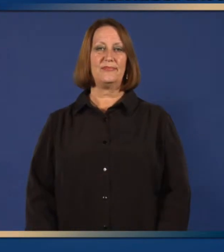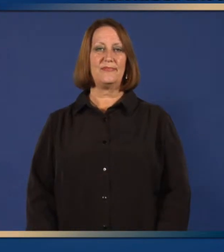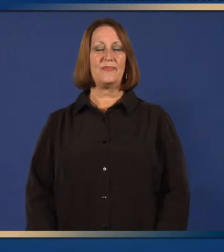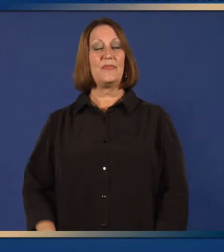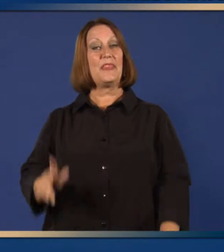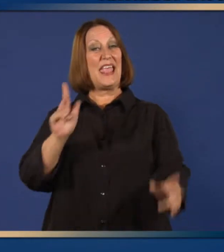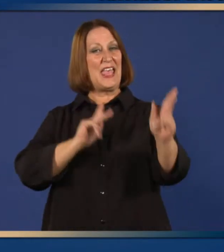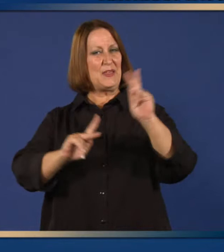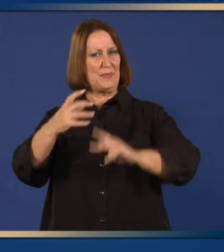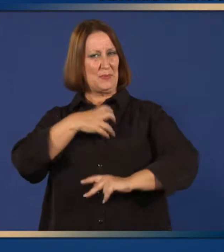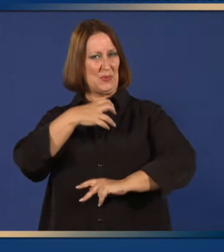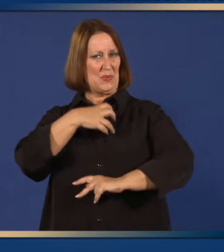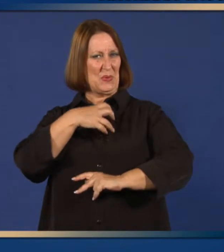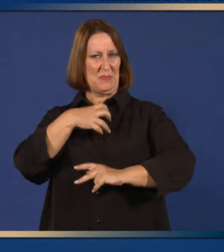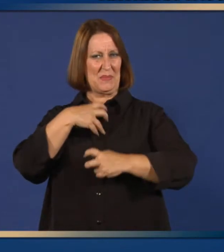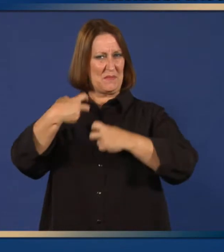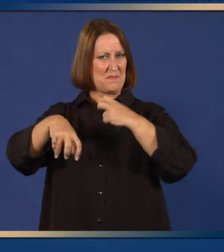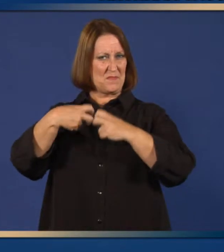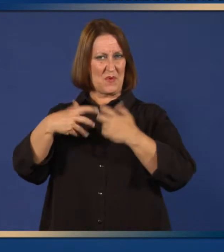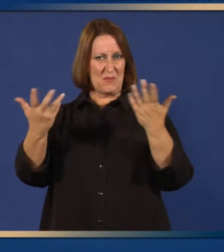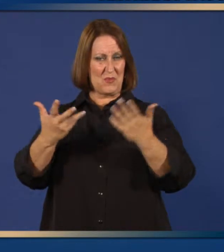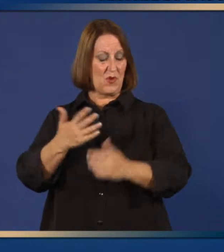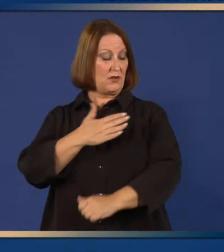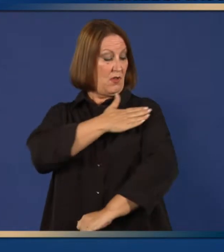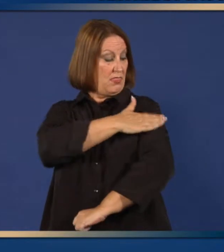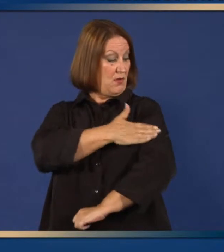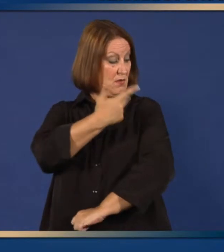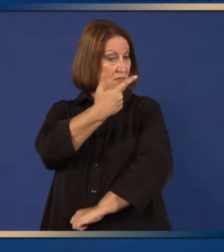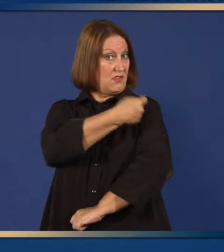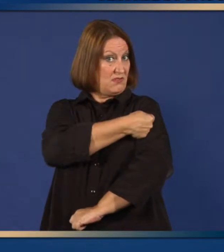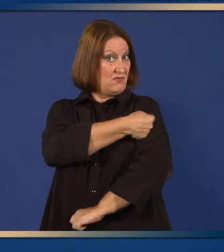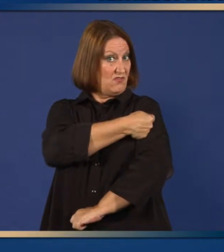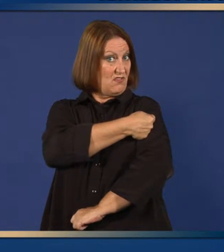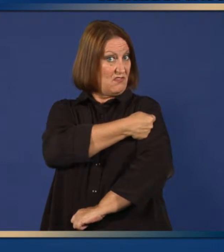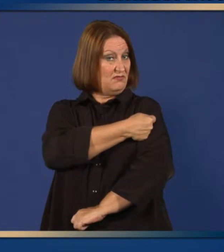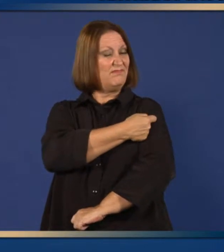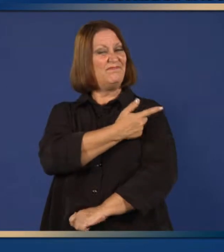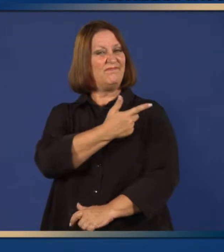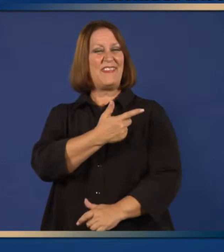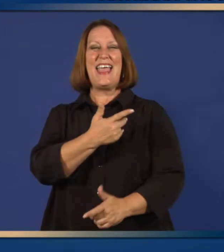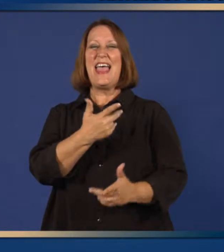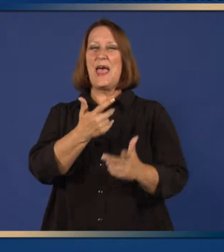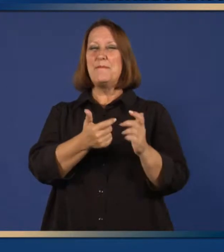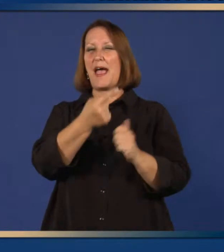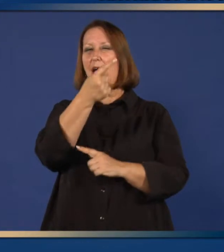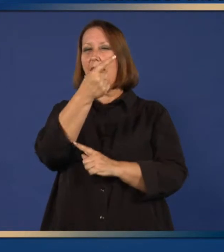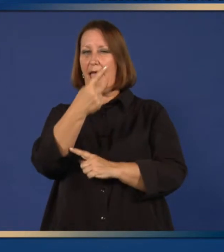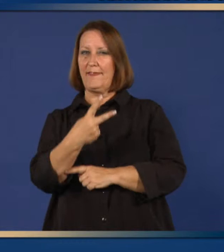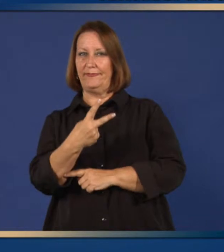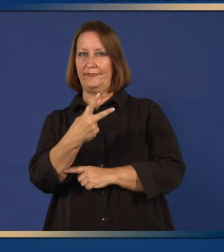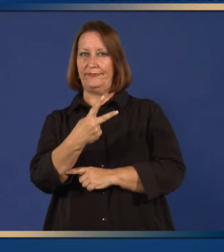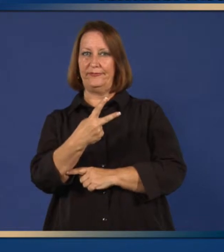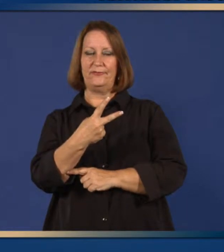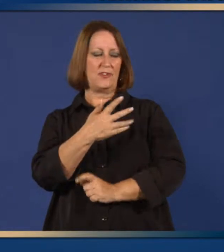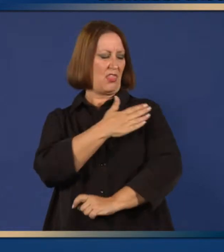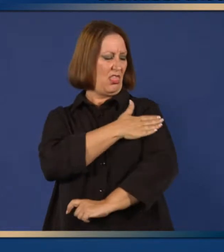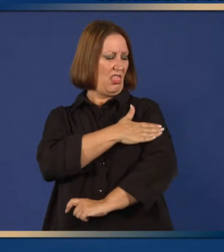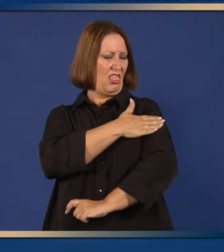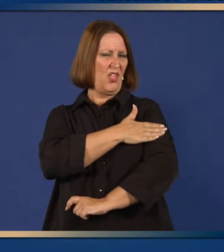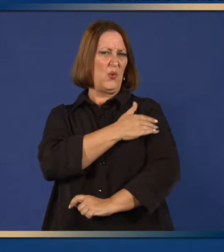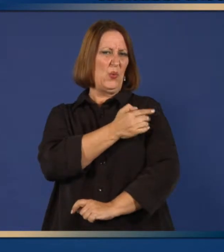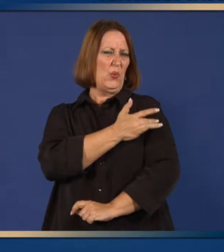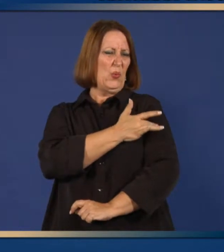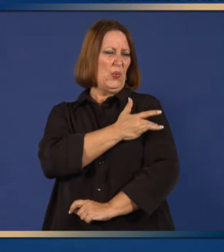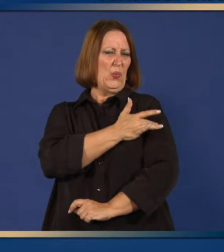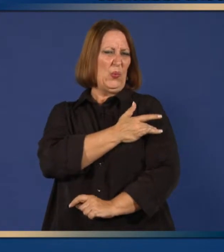reactions on the arm where the shot was given, tenderness, about 1 person out of 2,